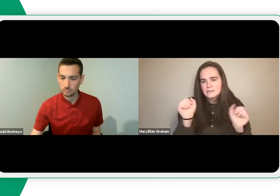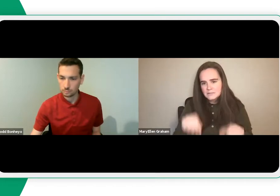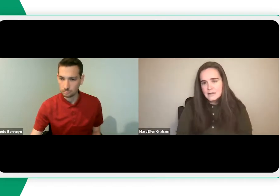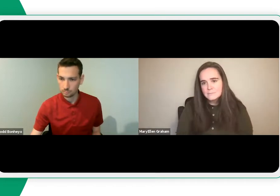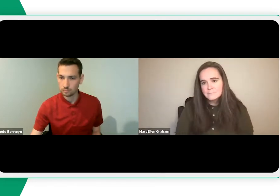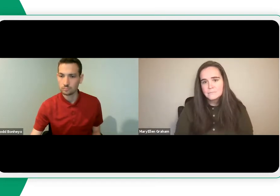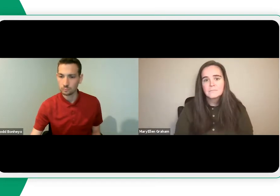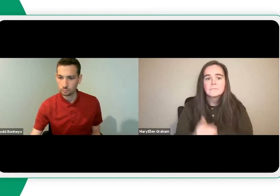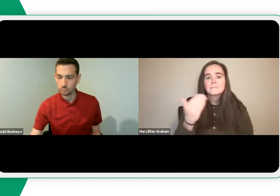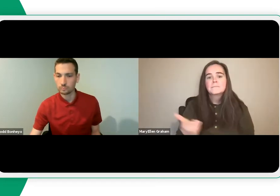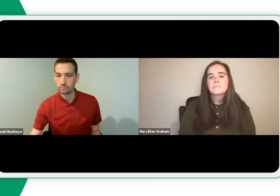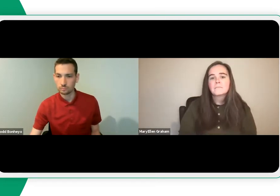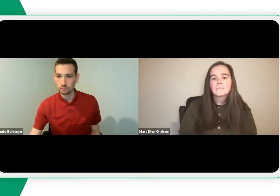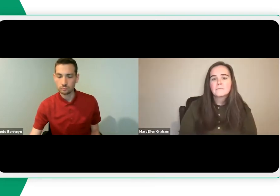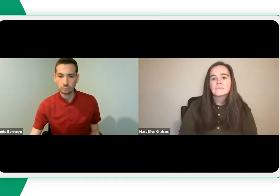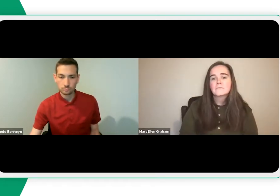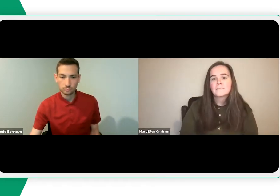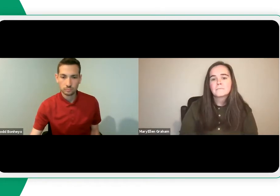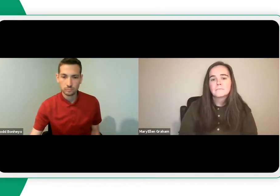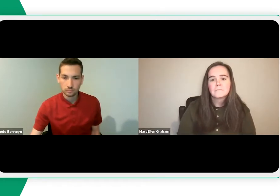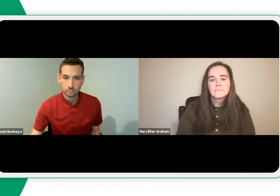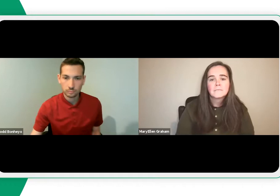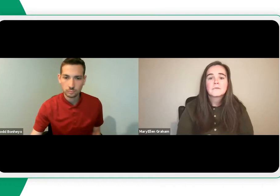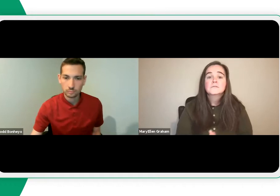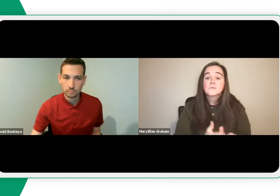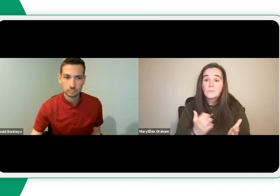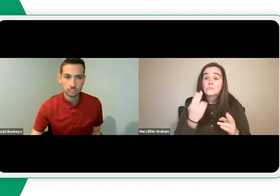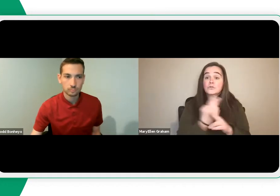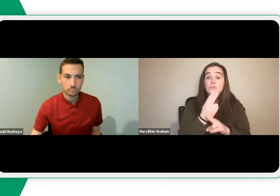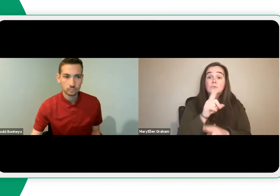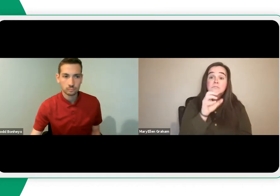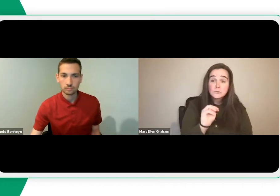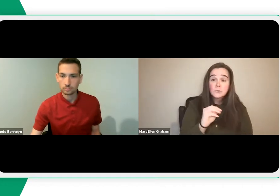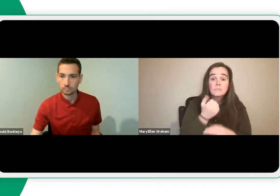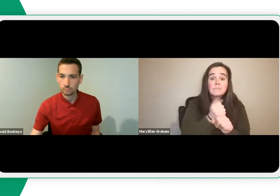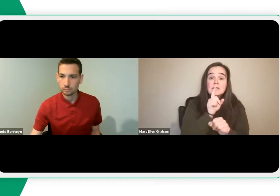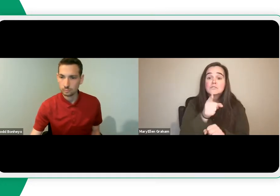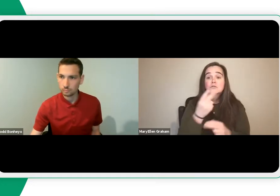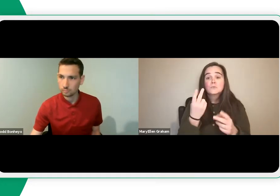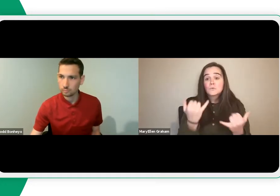ahead and put your questions in the chat. We have a support team here ready to help you behind the scenes.